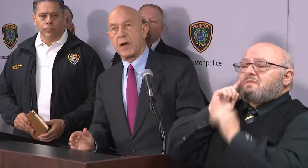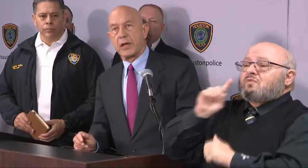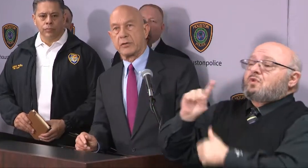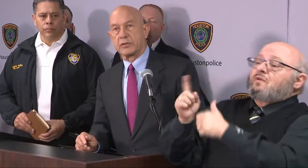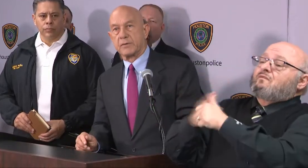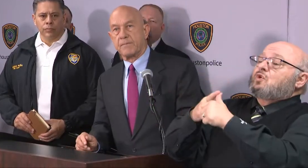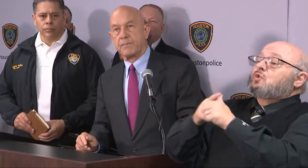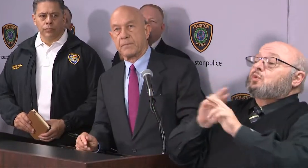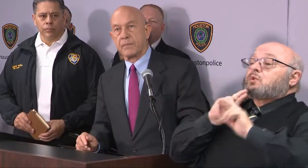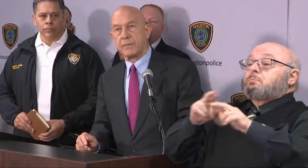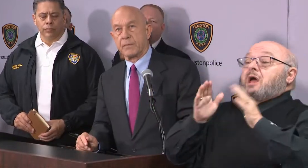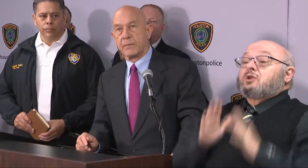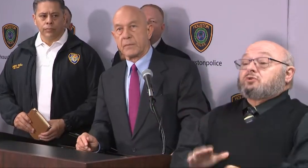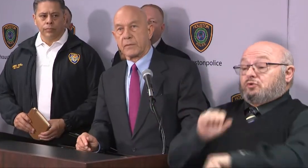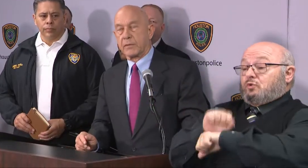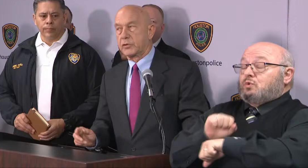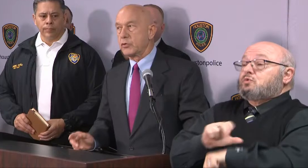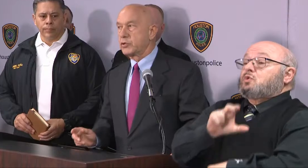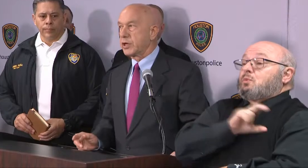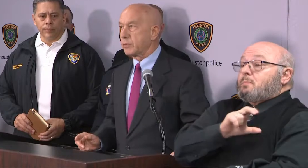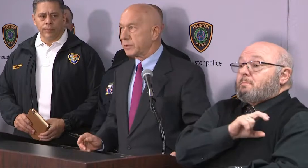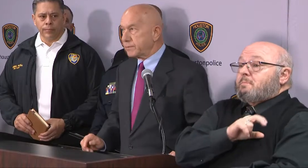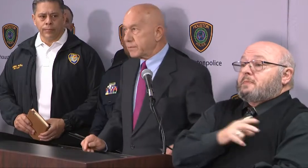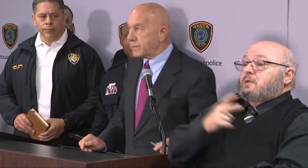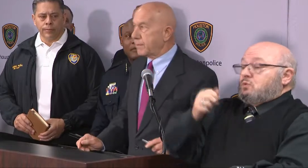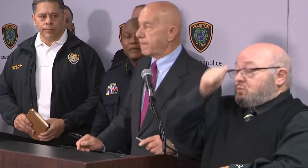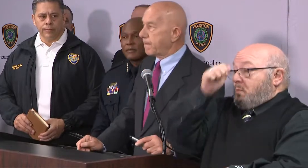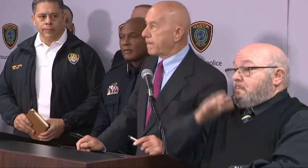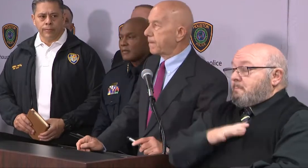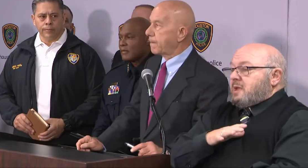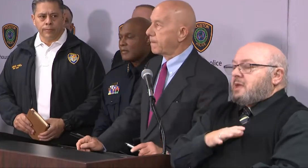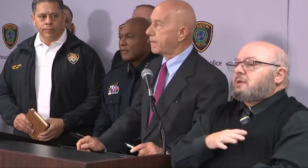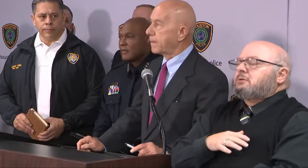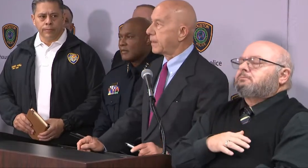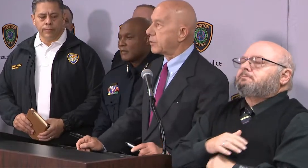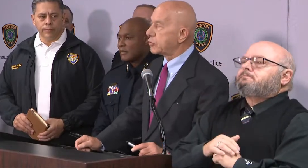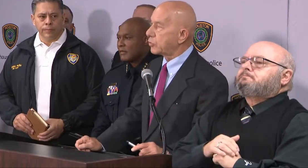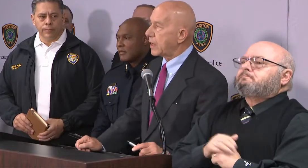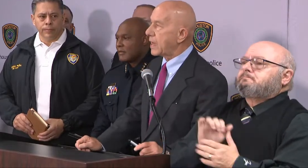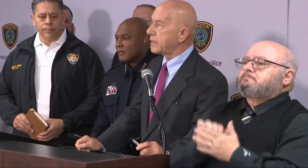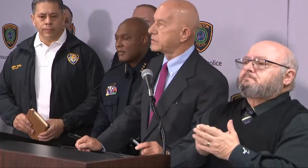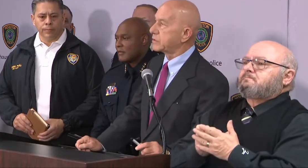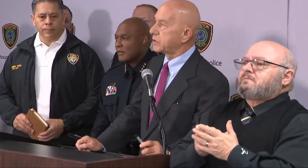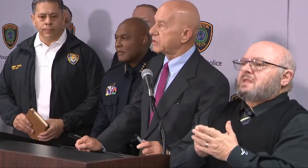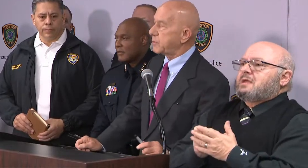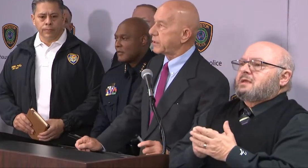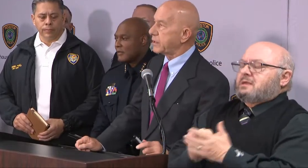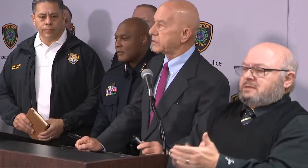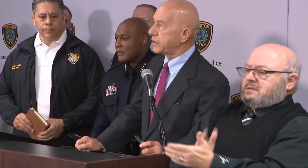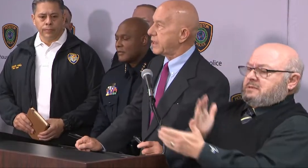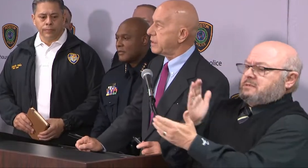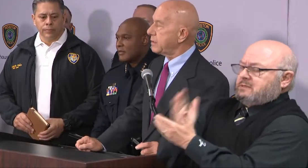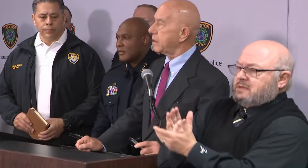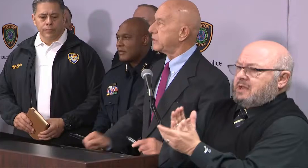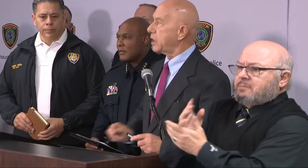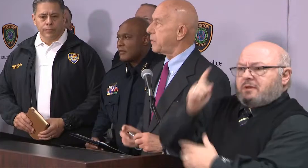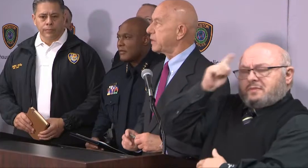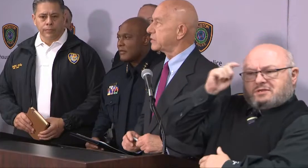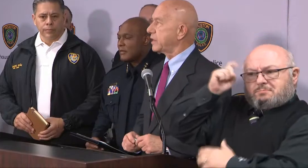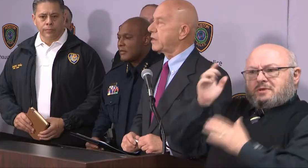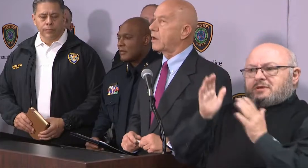first responders. The two gentlemen that neutralized the suspect yesterday,